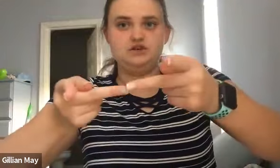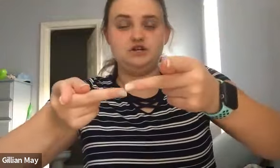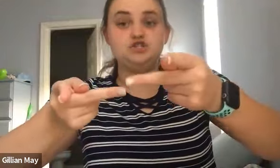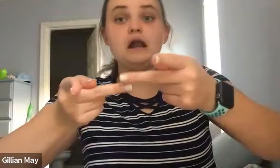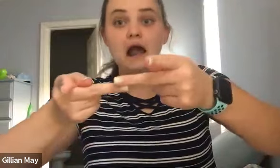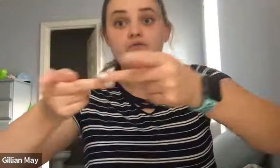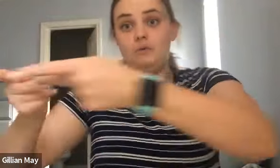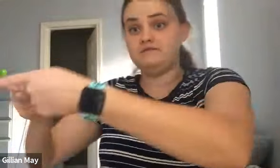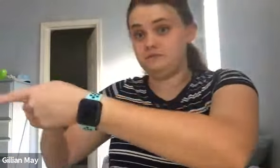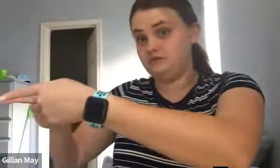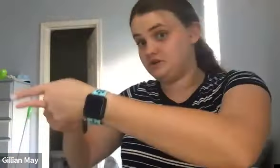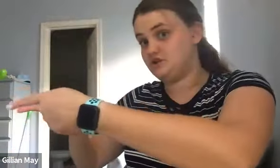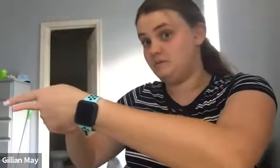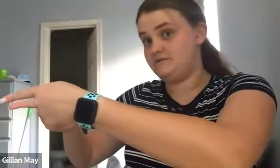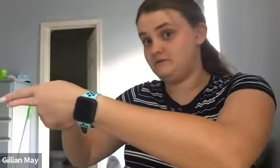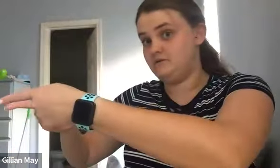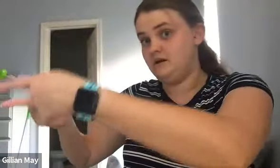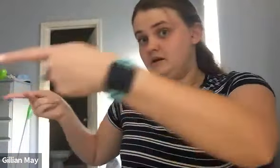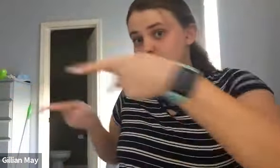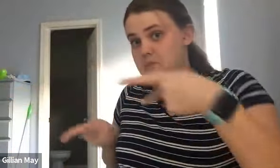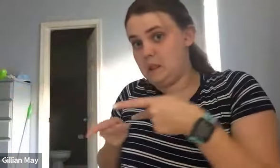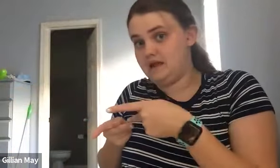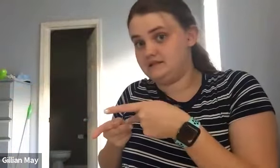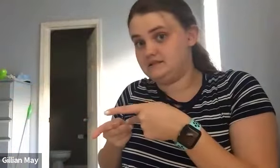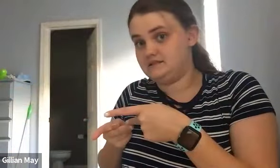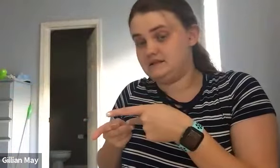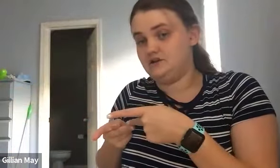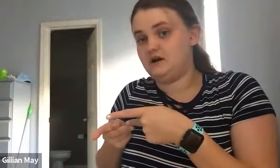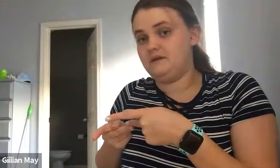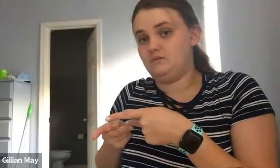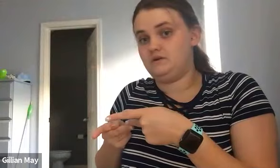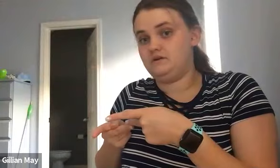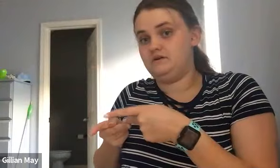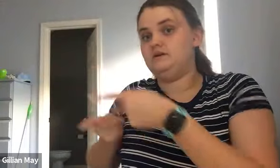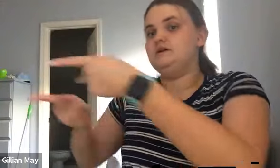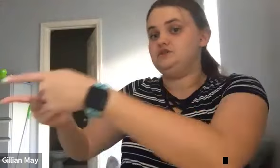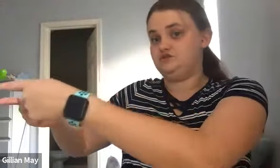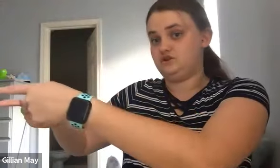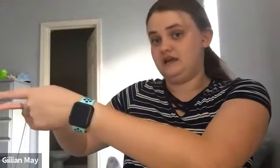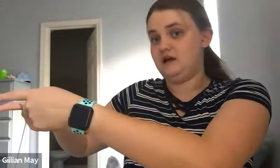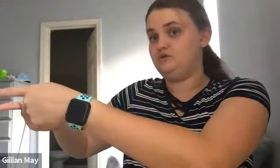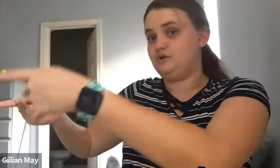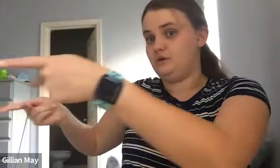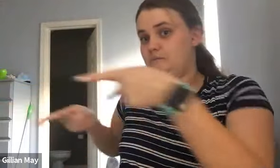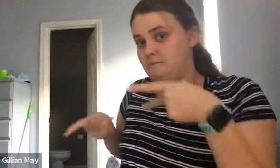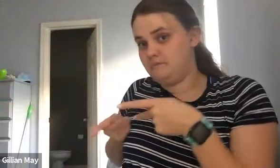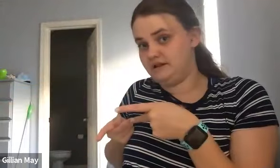going to start out away from you. You're going to start away from you, place, and you'll come inward. So starting out, you'll go